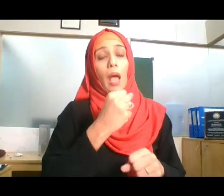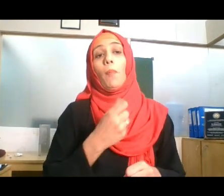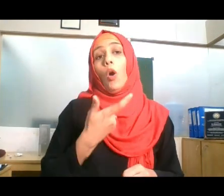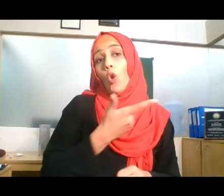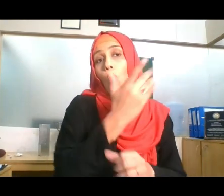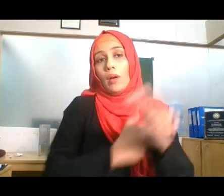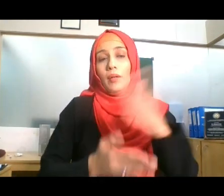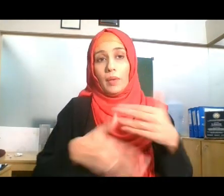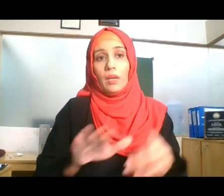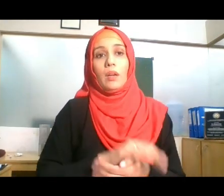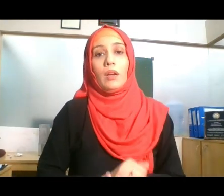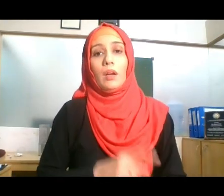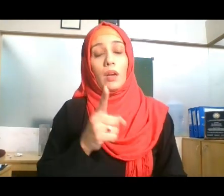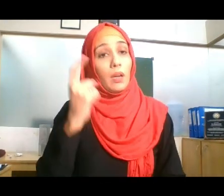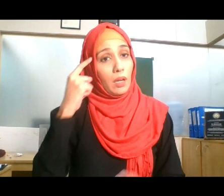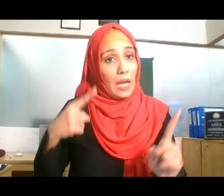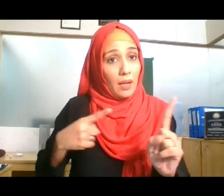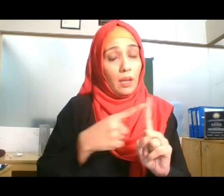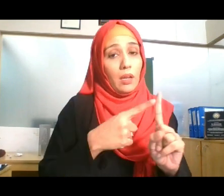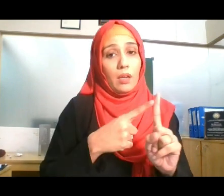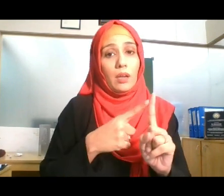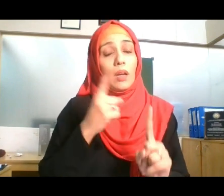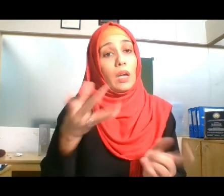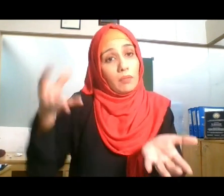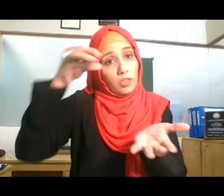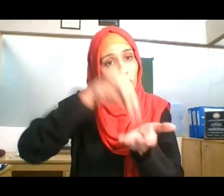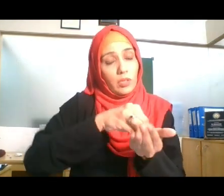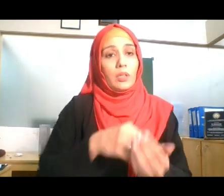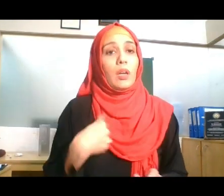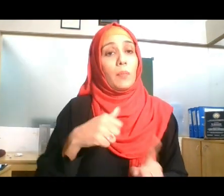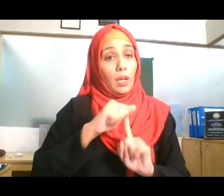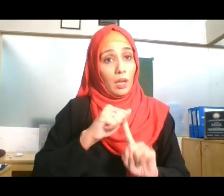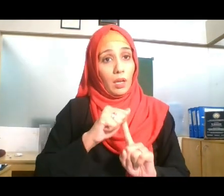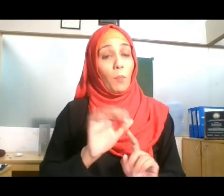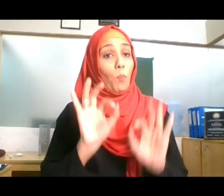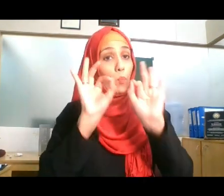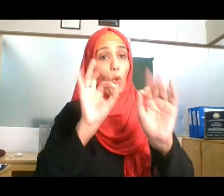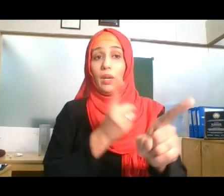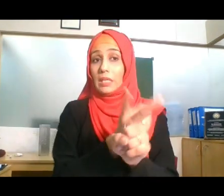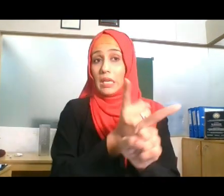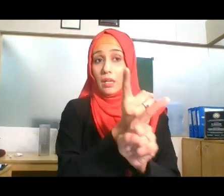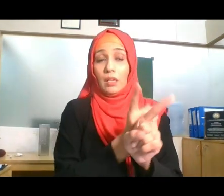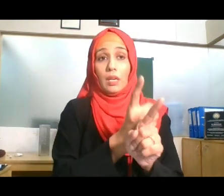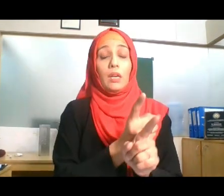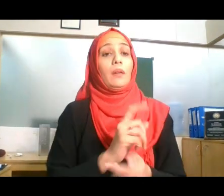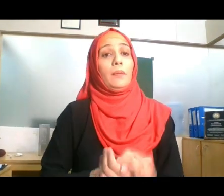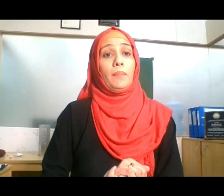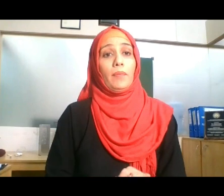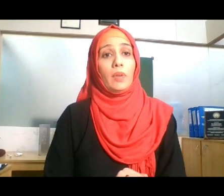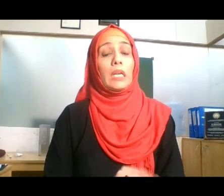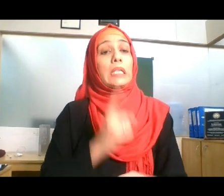with the aim to foster inclusion. We need to provide proper training to teach